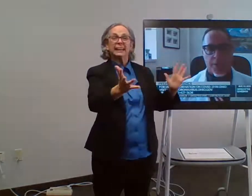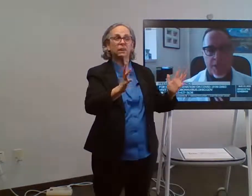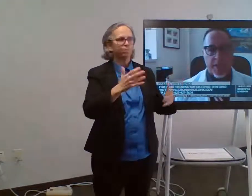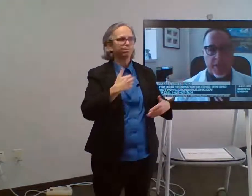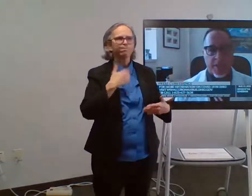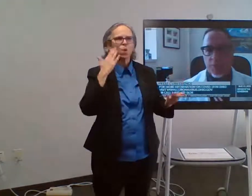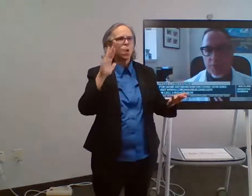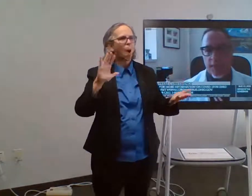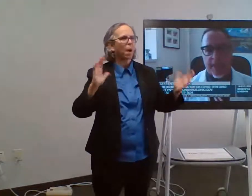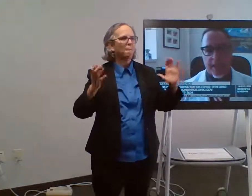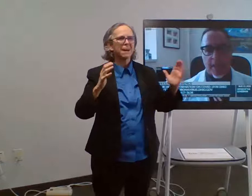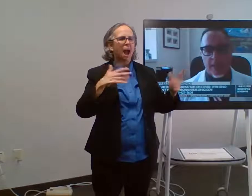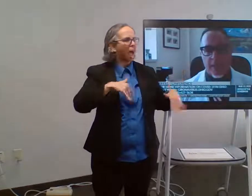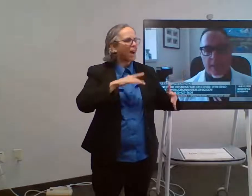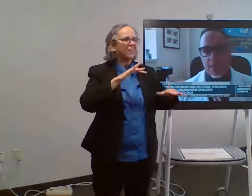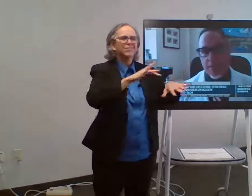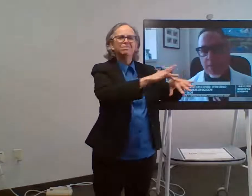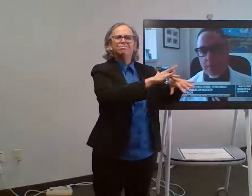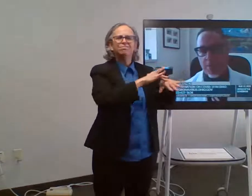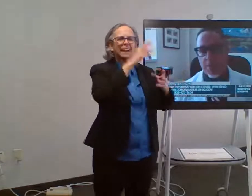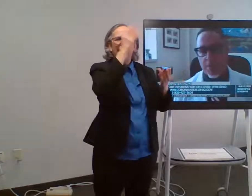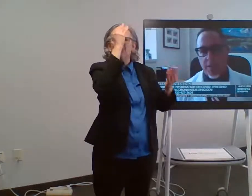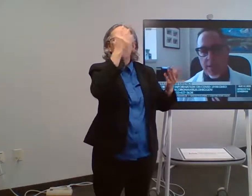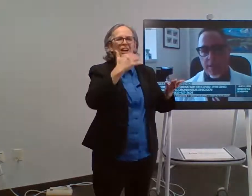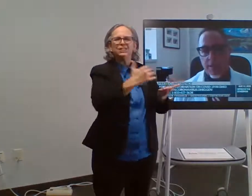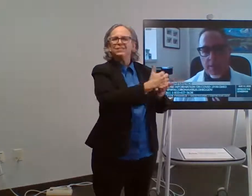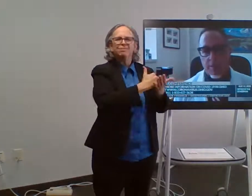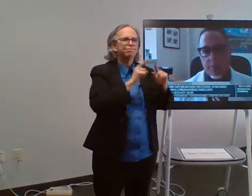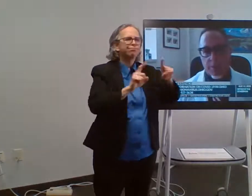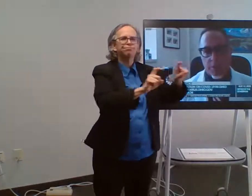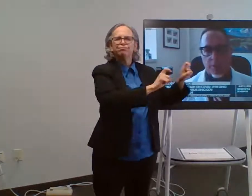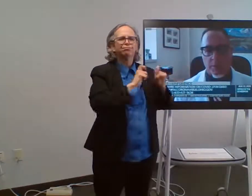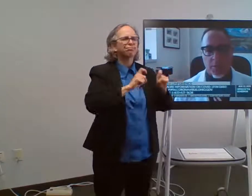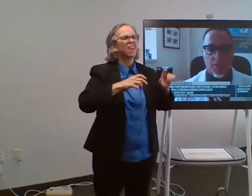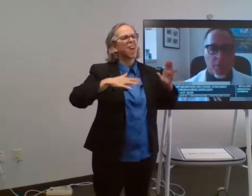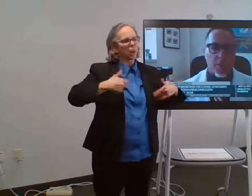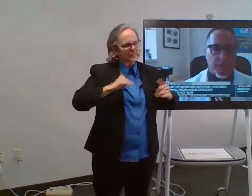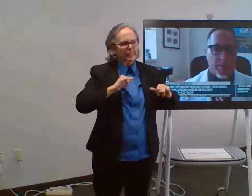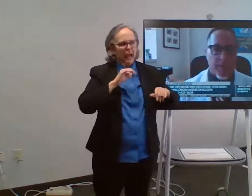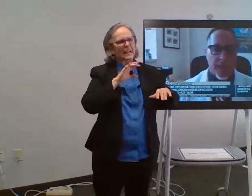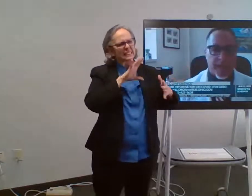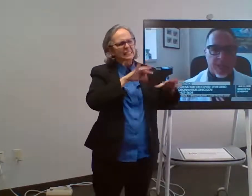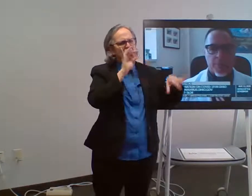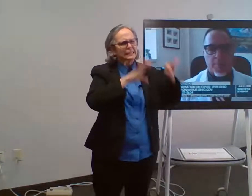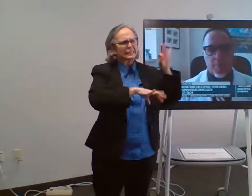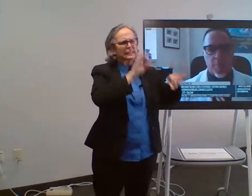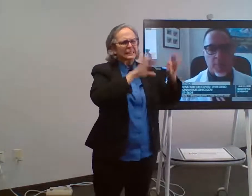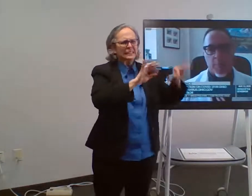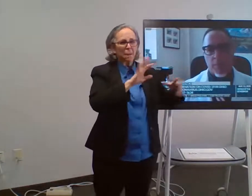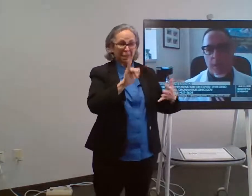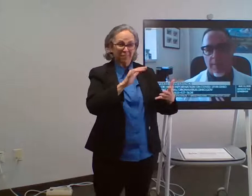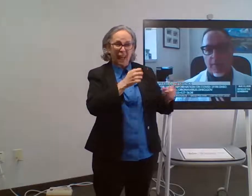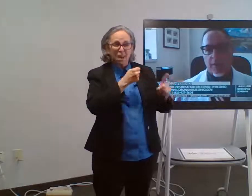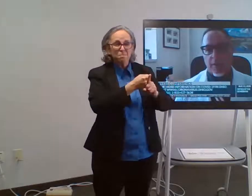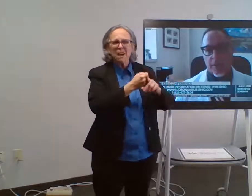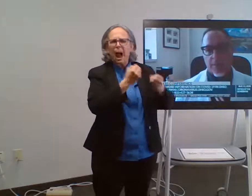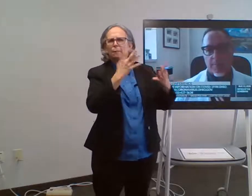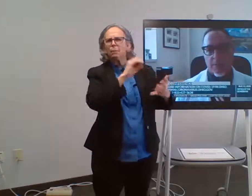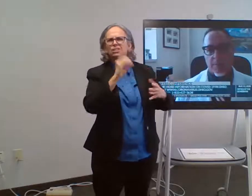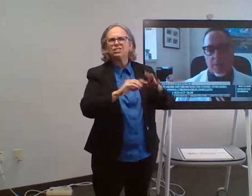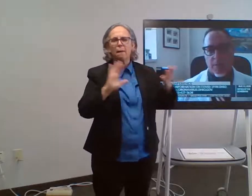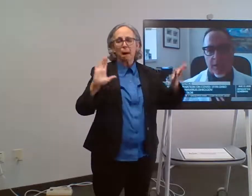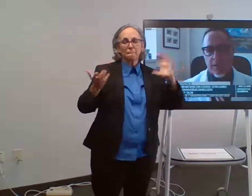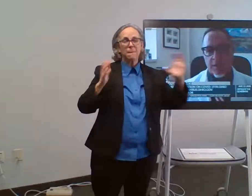is emerging data, and we're trying to analyze that data and trying to better understand it. But we certainly don't know the impact out in the community when people have